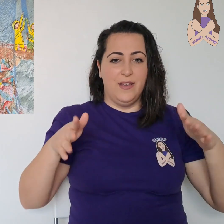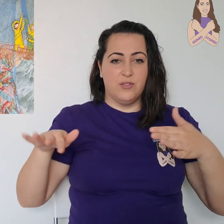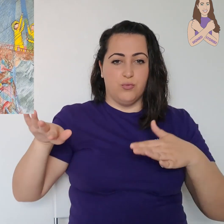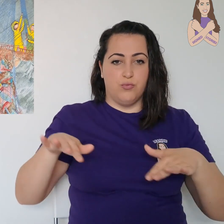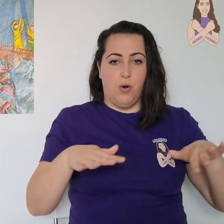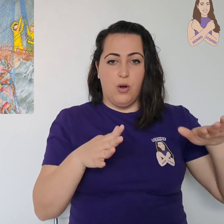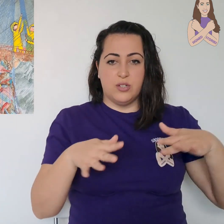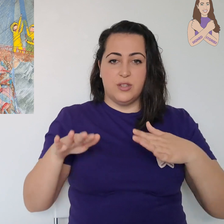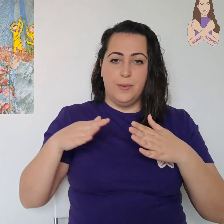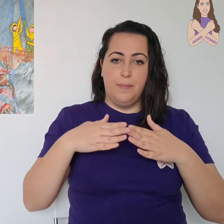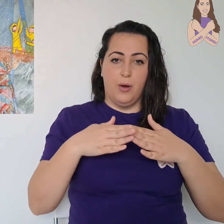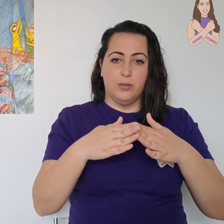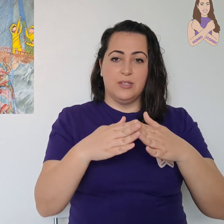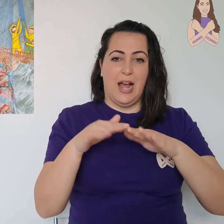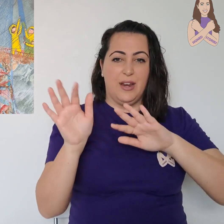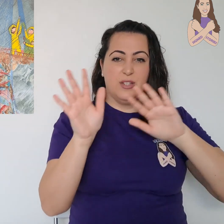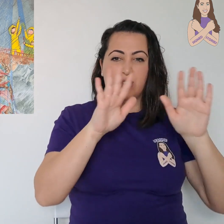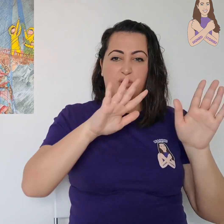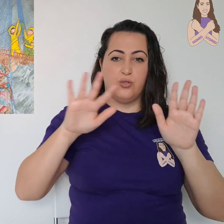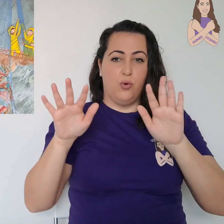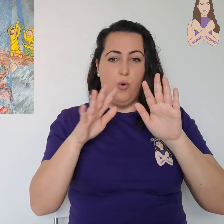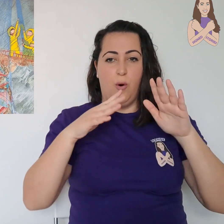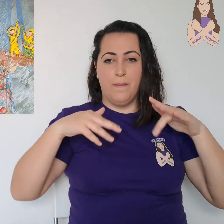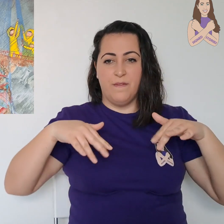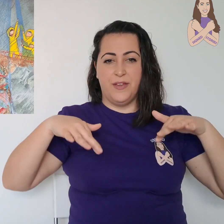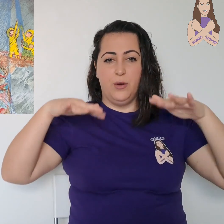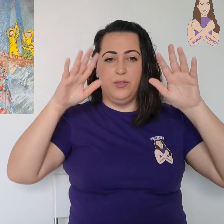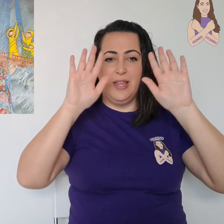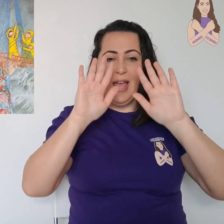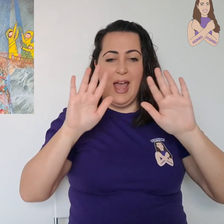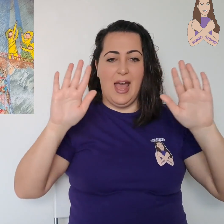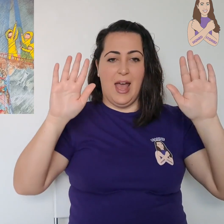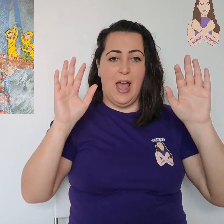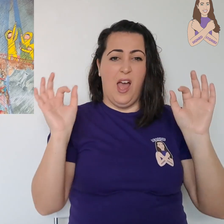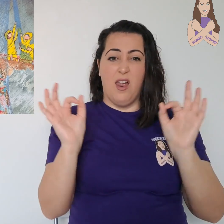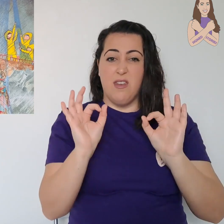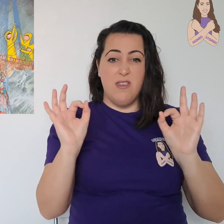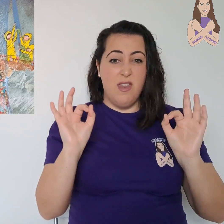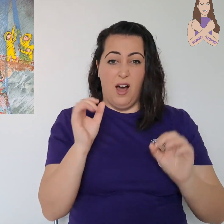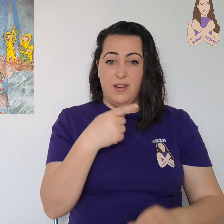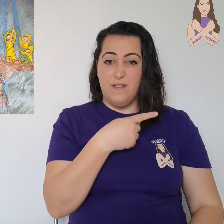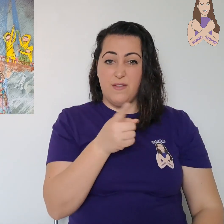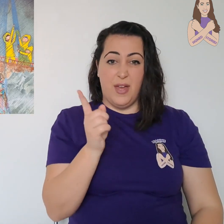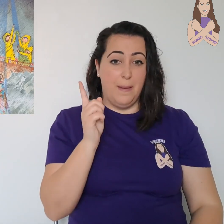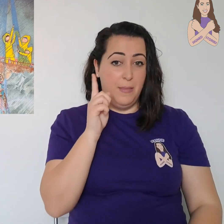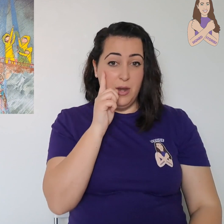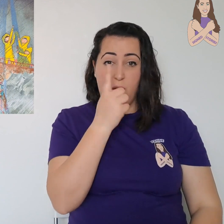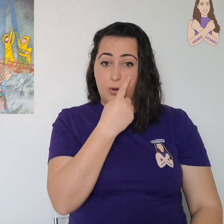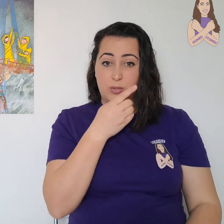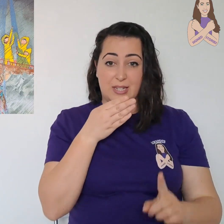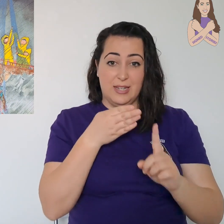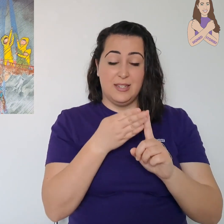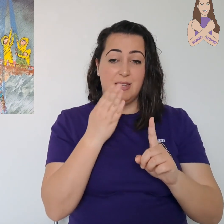Waves rocked the boat and a storm filled the air. None of them noticed